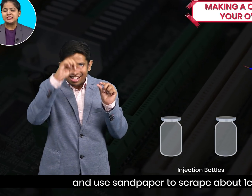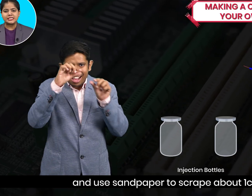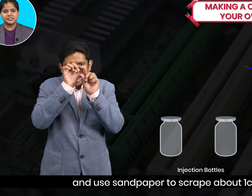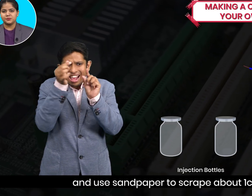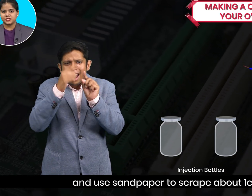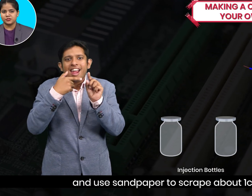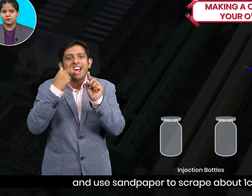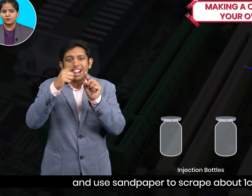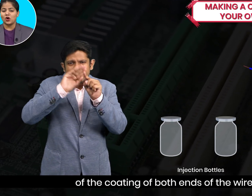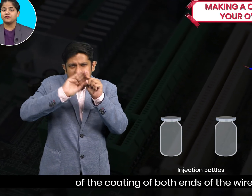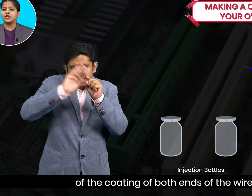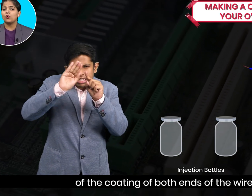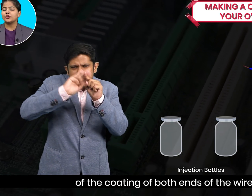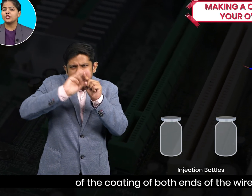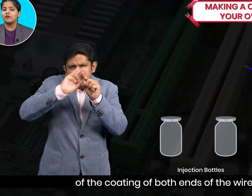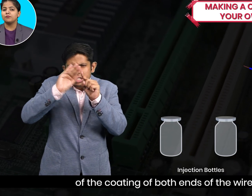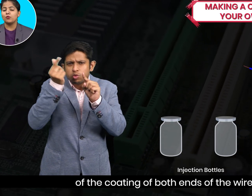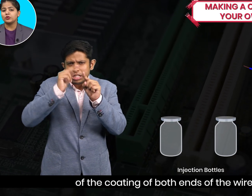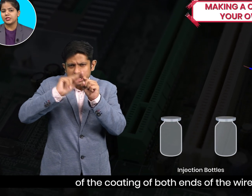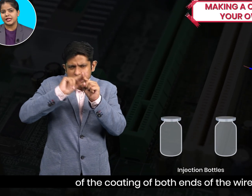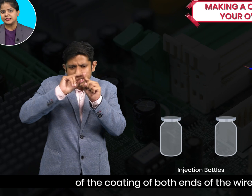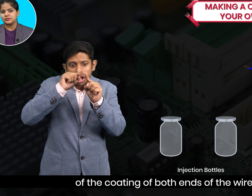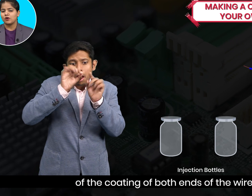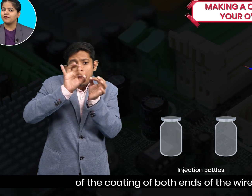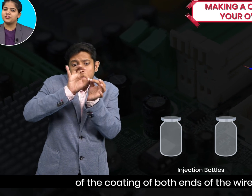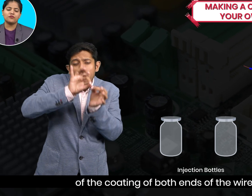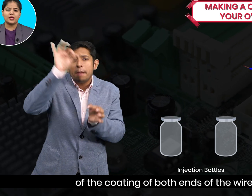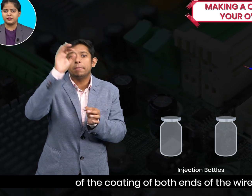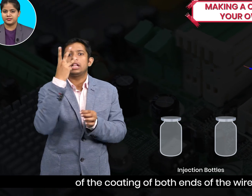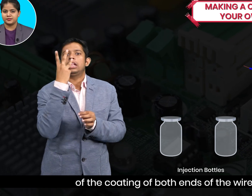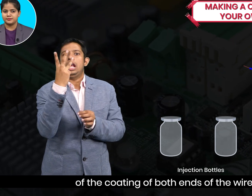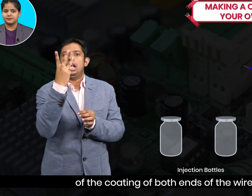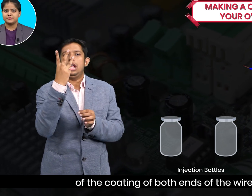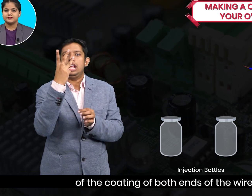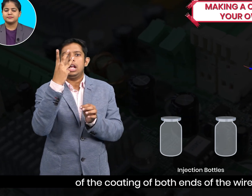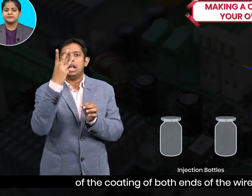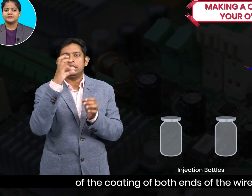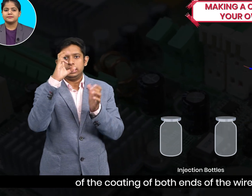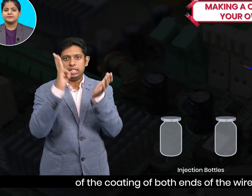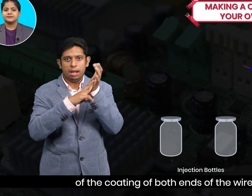about 1 cm of the coating of both ends of the wires.